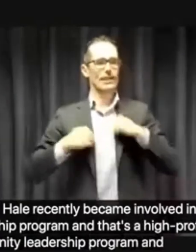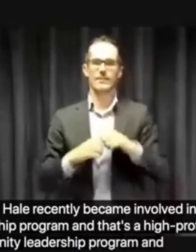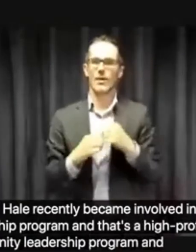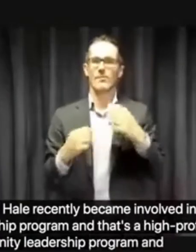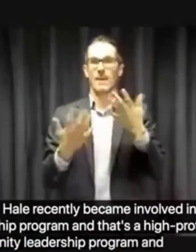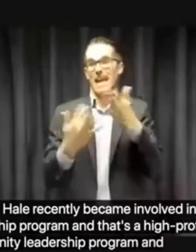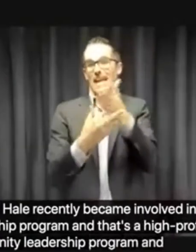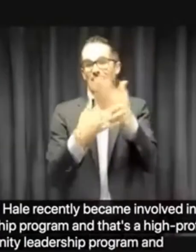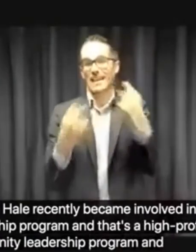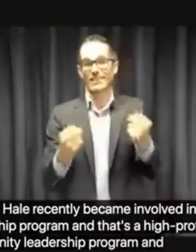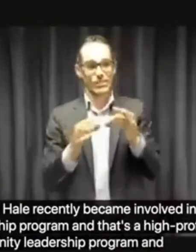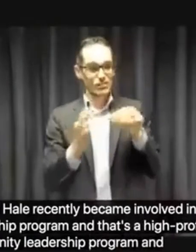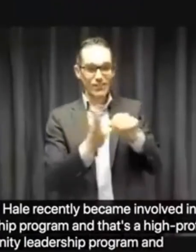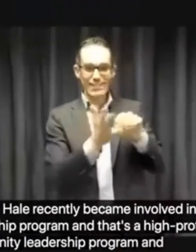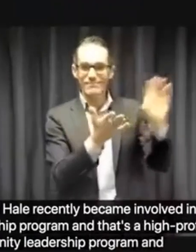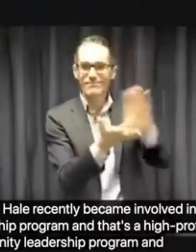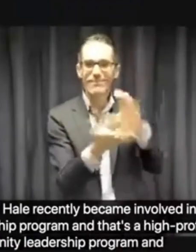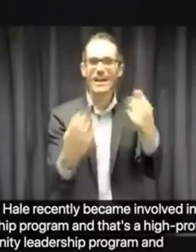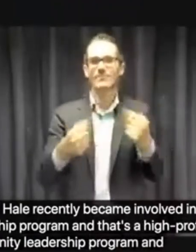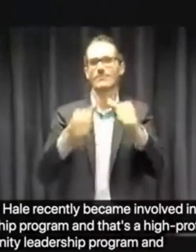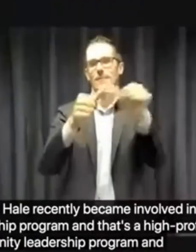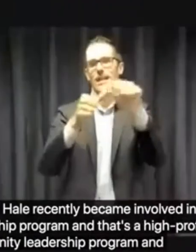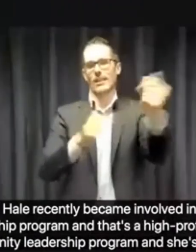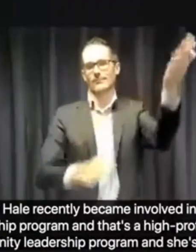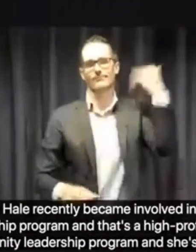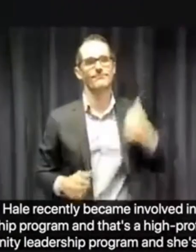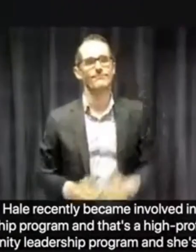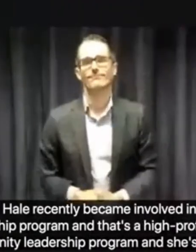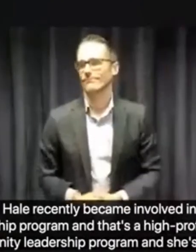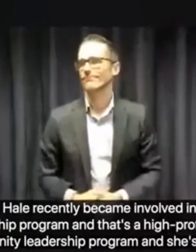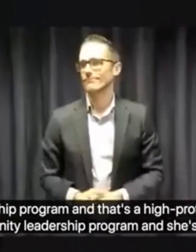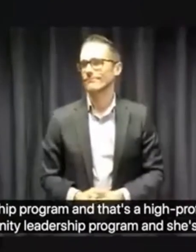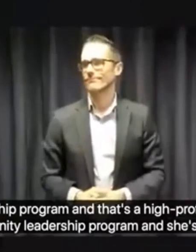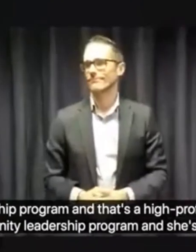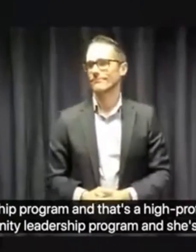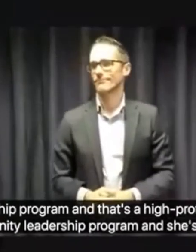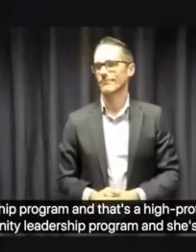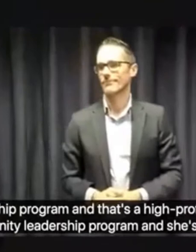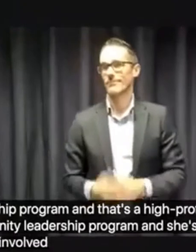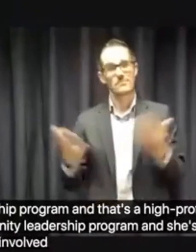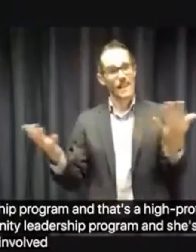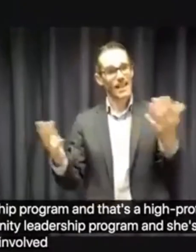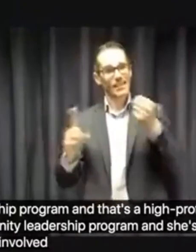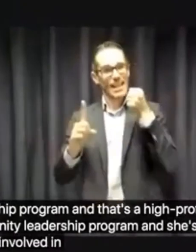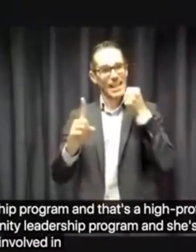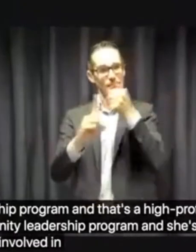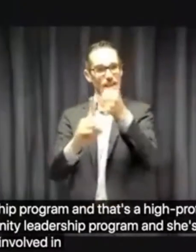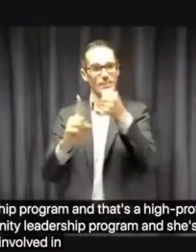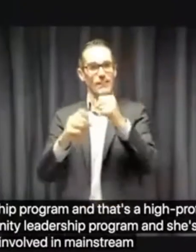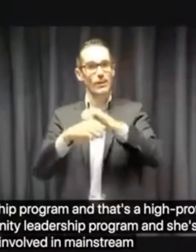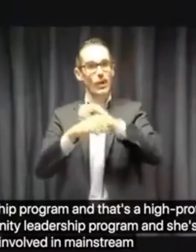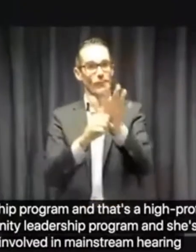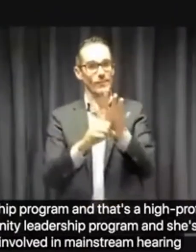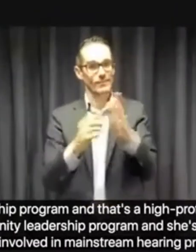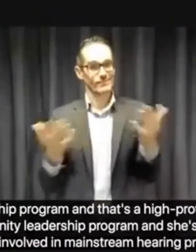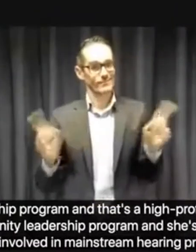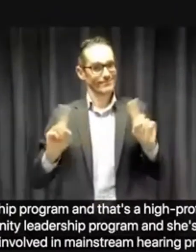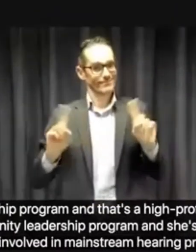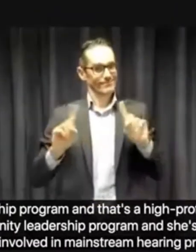in mainstream hearing practices, and they have access to interpreting funding far more than what they were in the